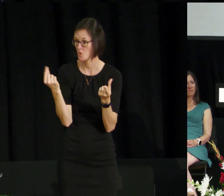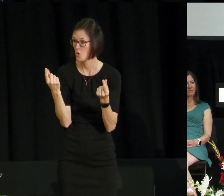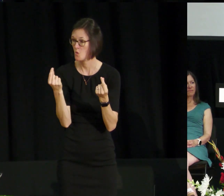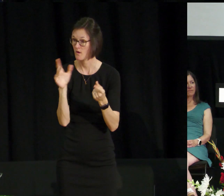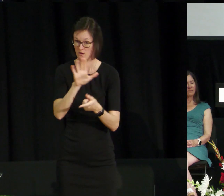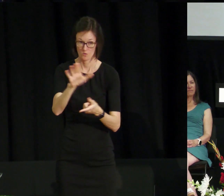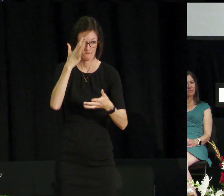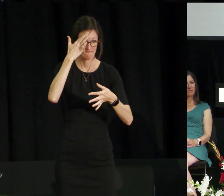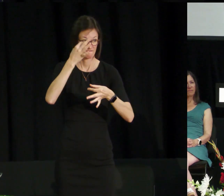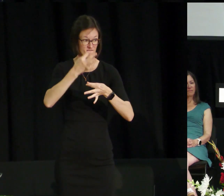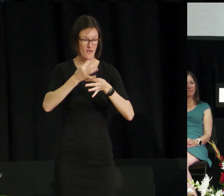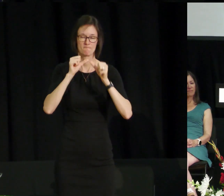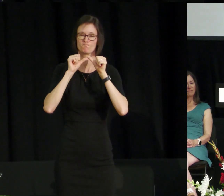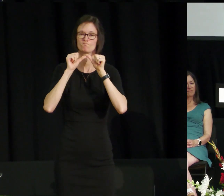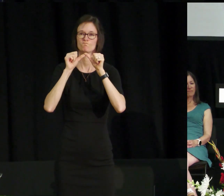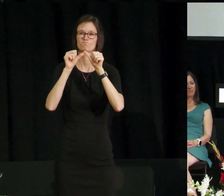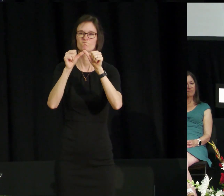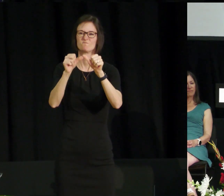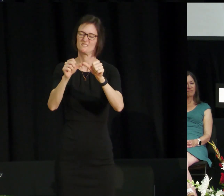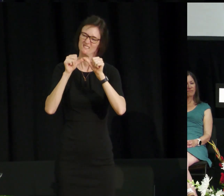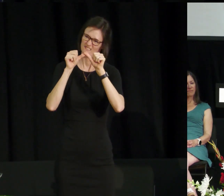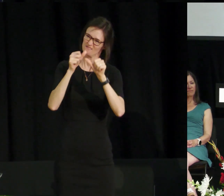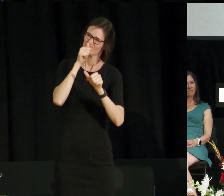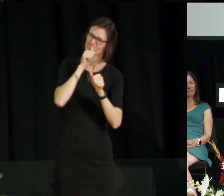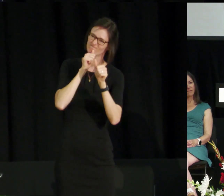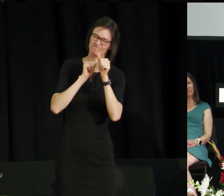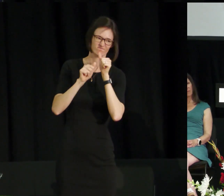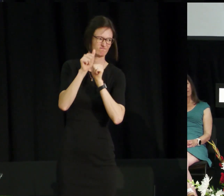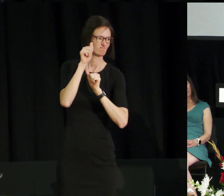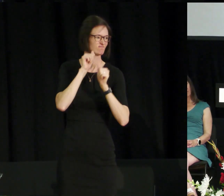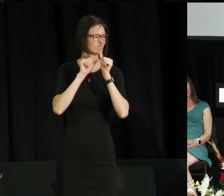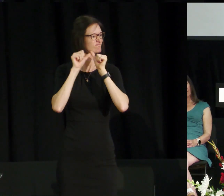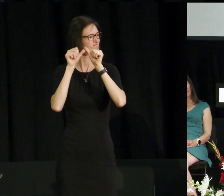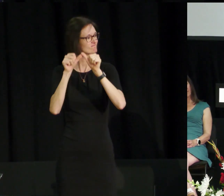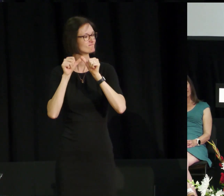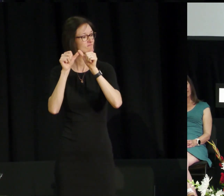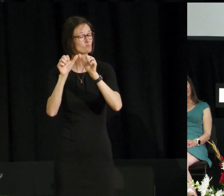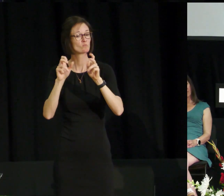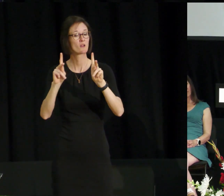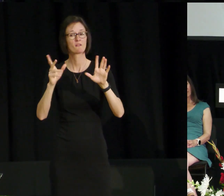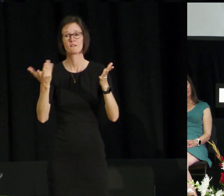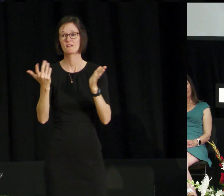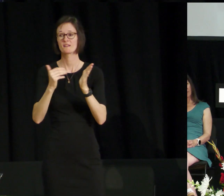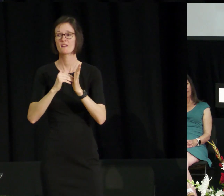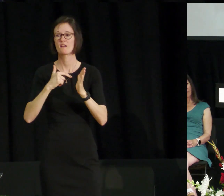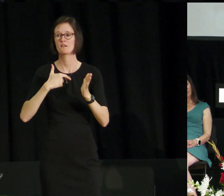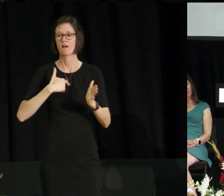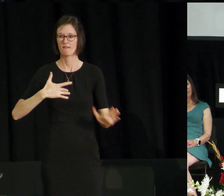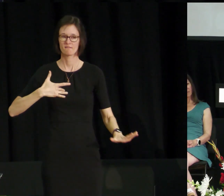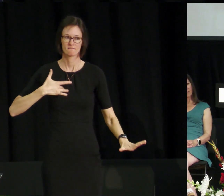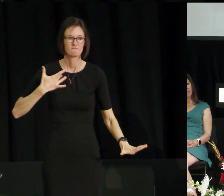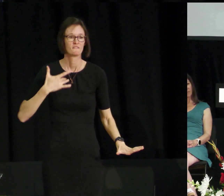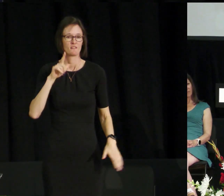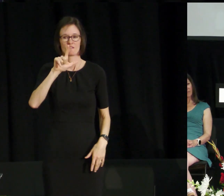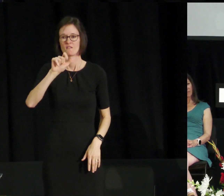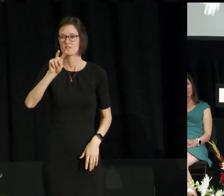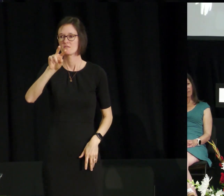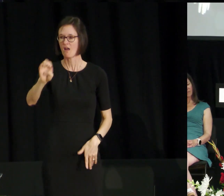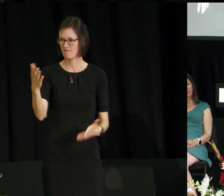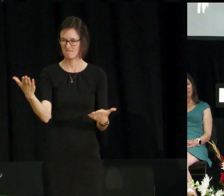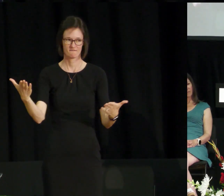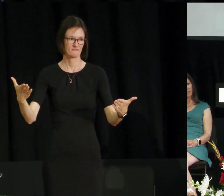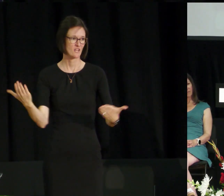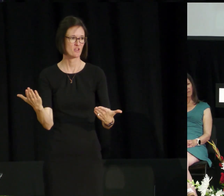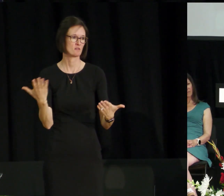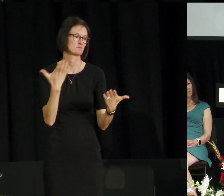forward And I just The love I feel In this room And my hats are off To all the parents And all the support That